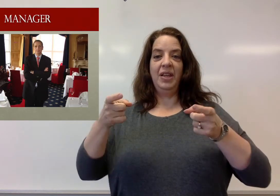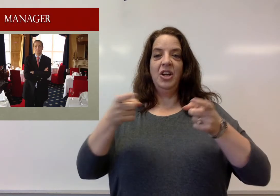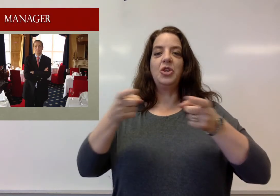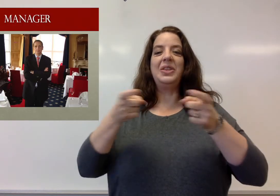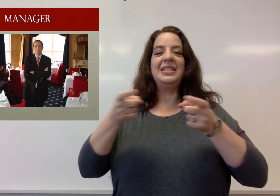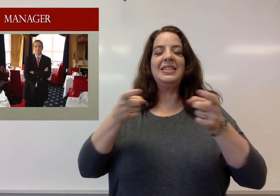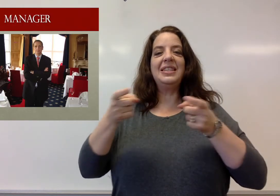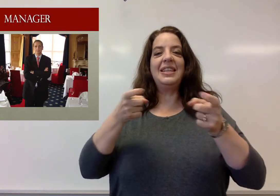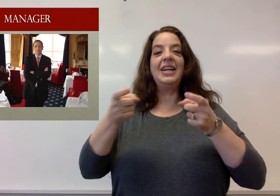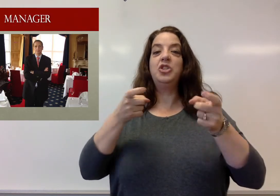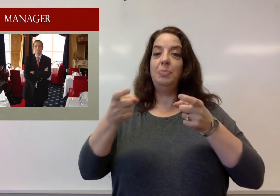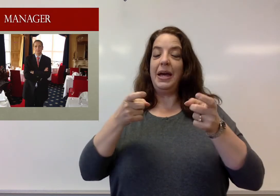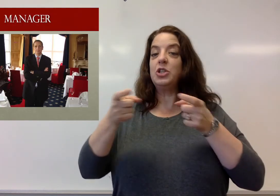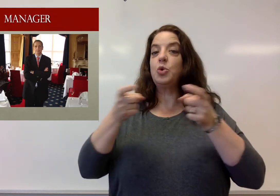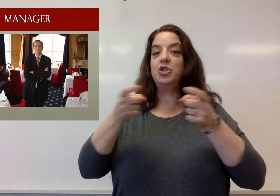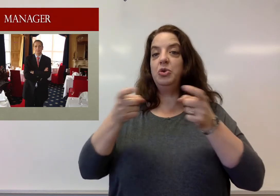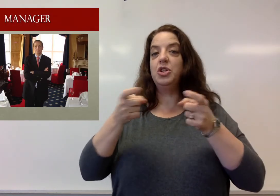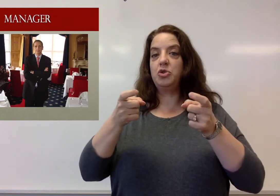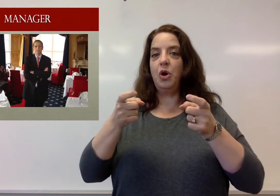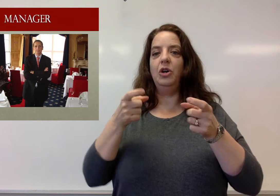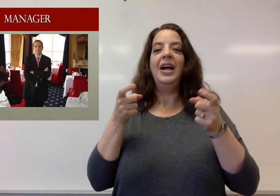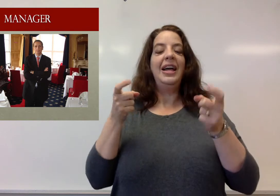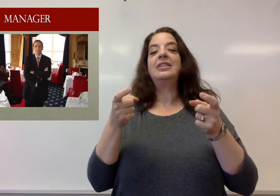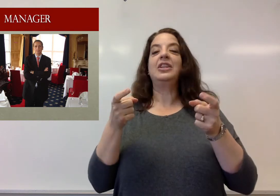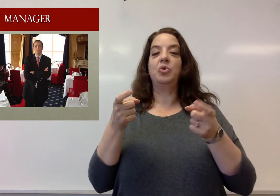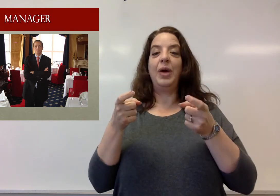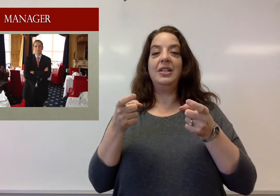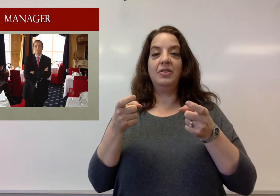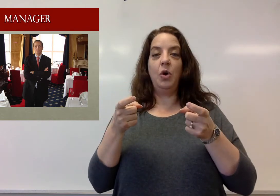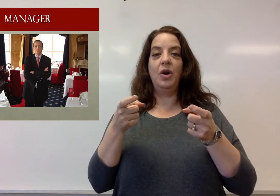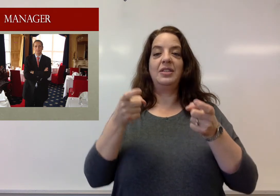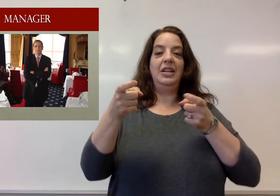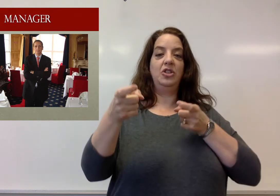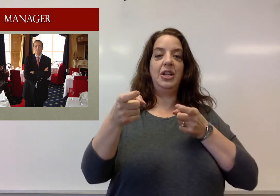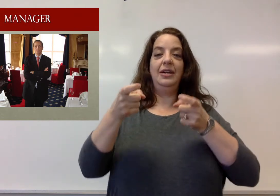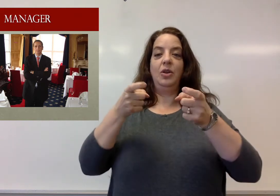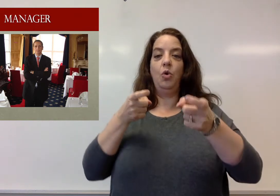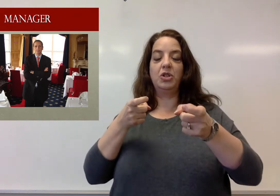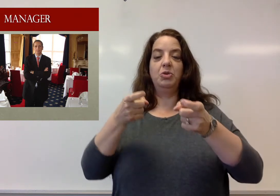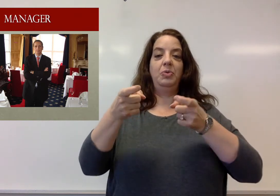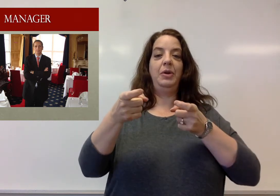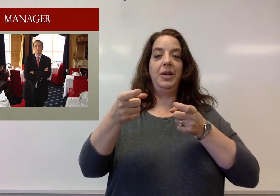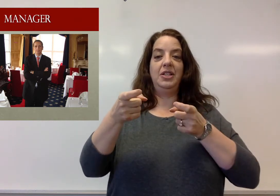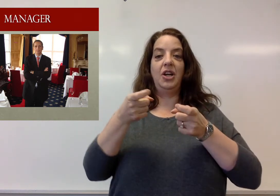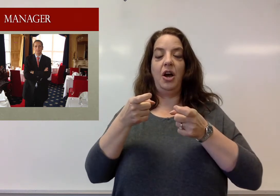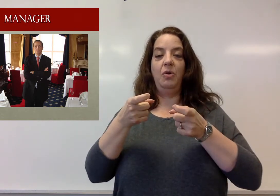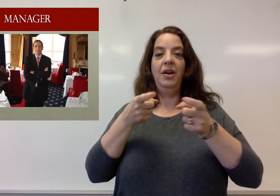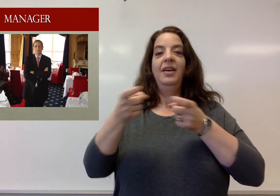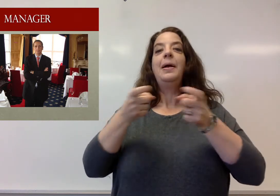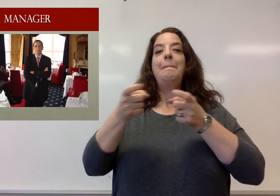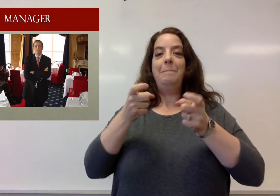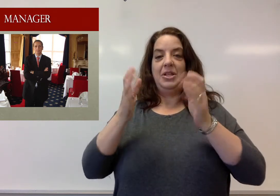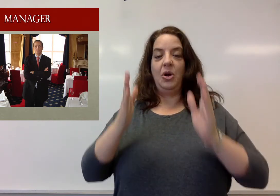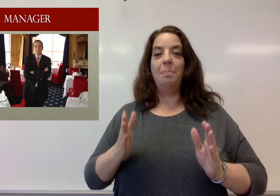So this is the sign to manage or to control. It's like the reins of a horse, and you're telling the horse which way you want it to go. So